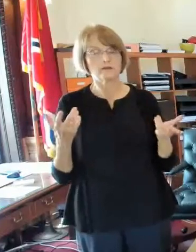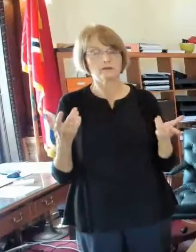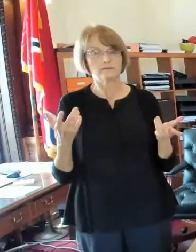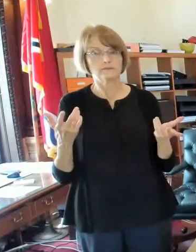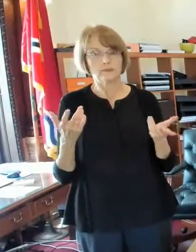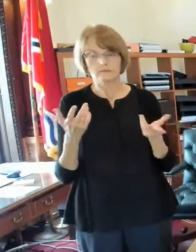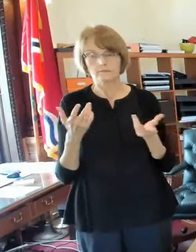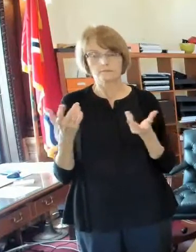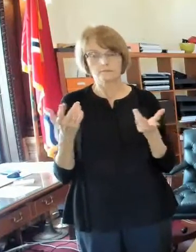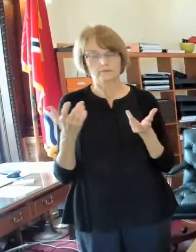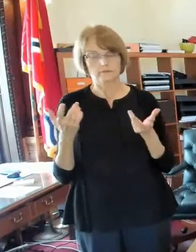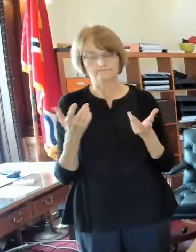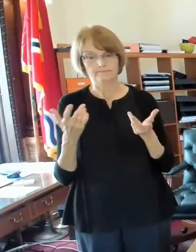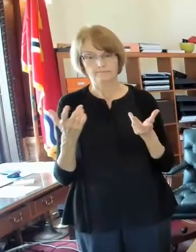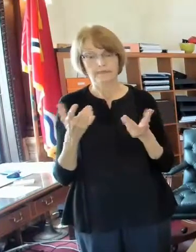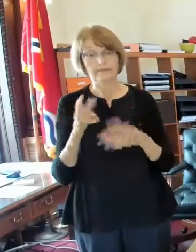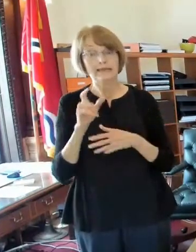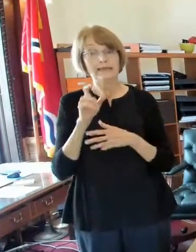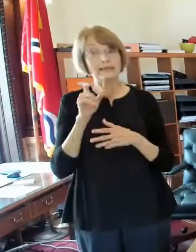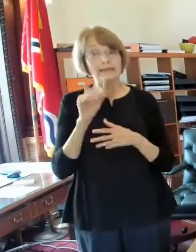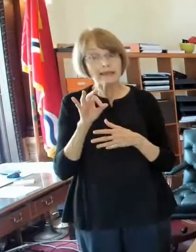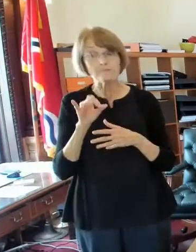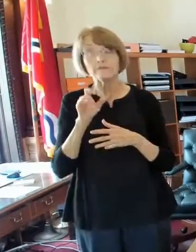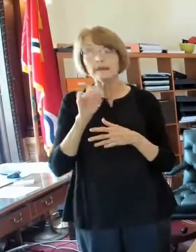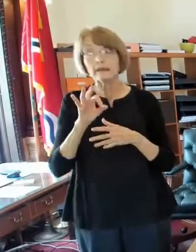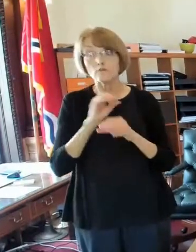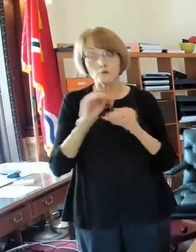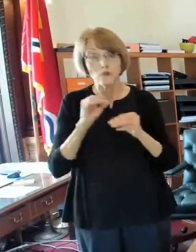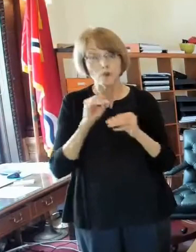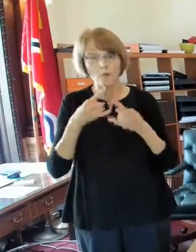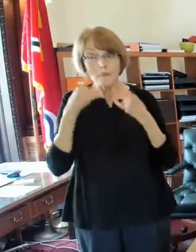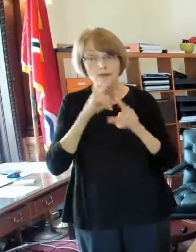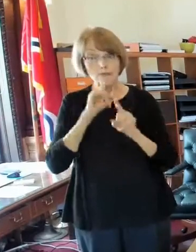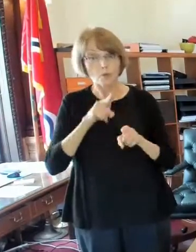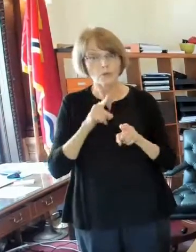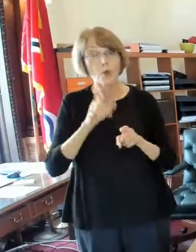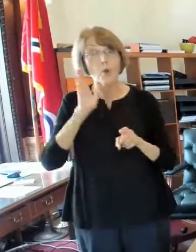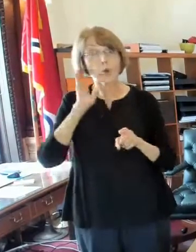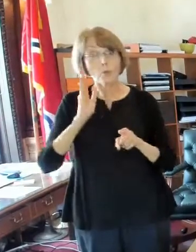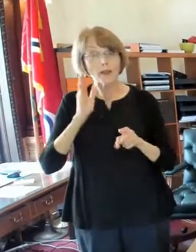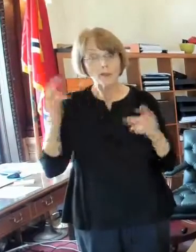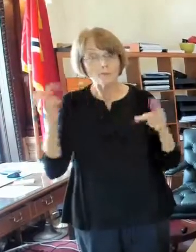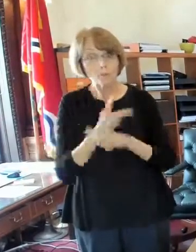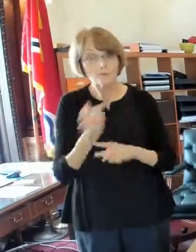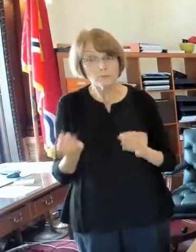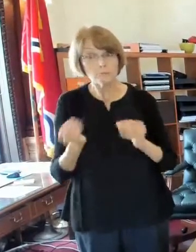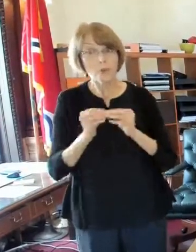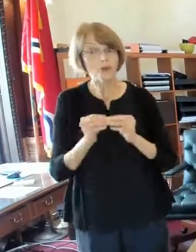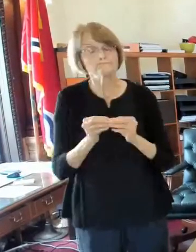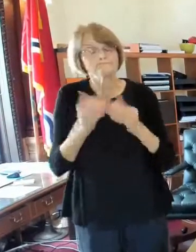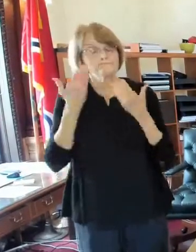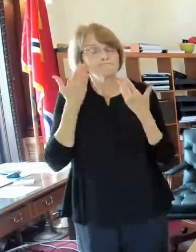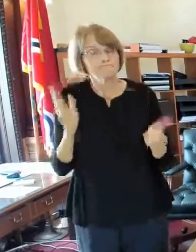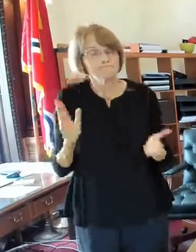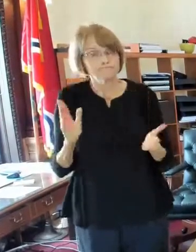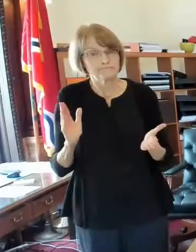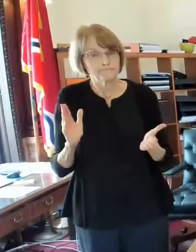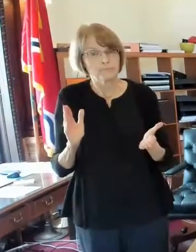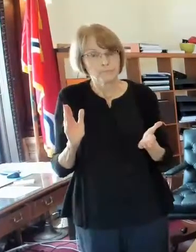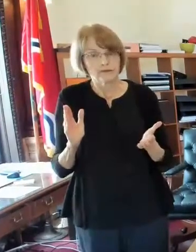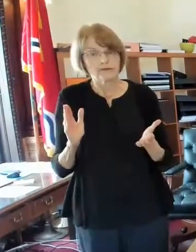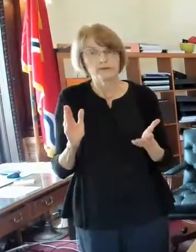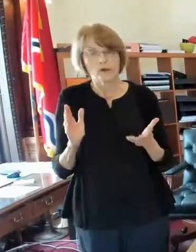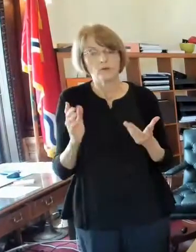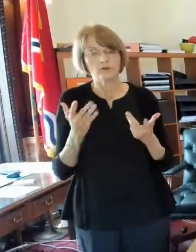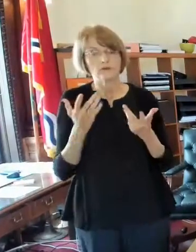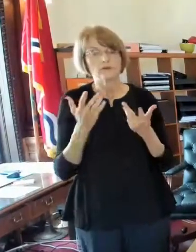know how much worse it would have been had we not had the mask order in place. So we've tried to take this a step at a time to